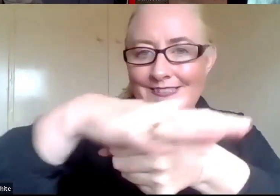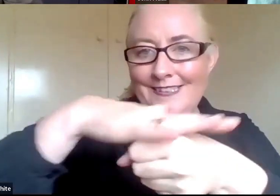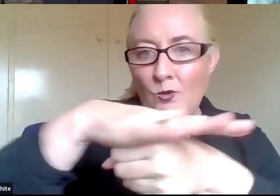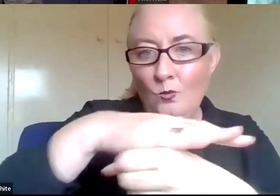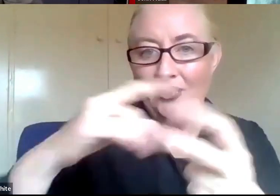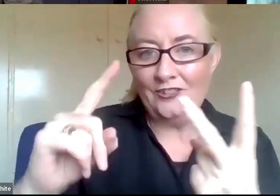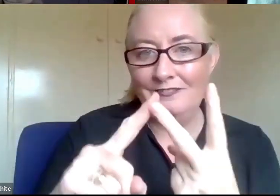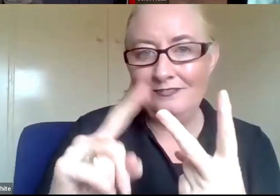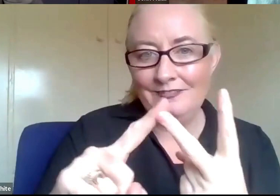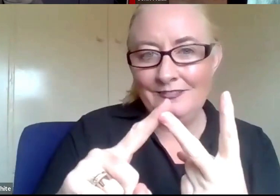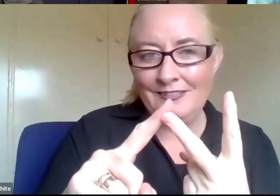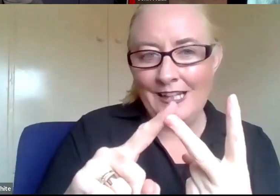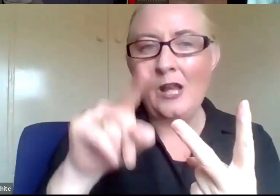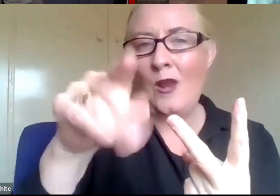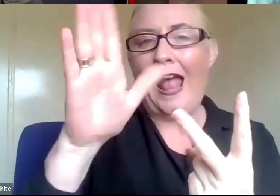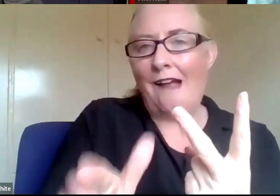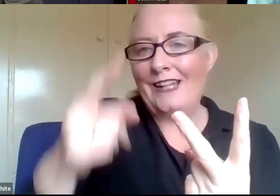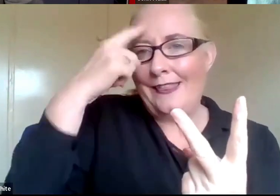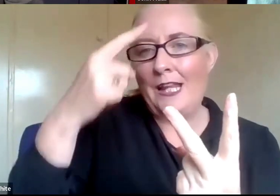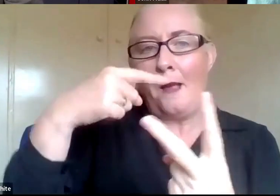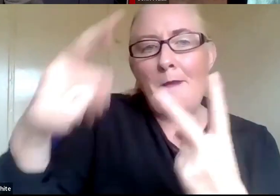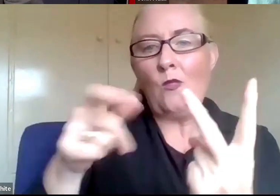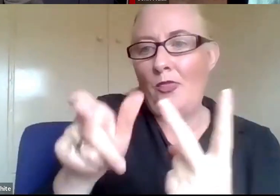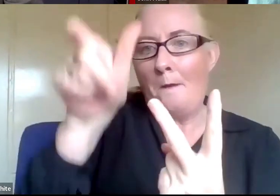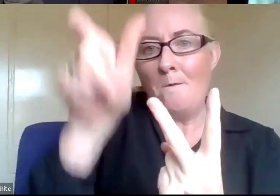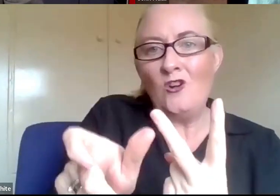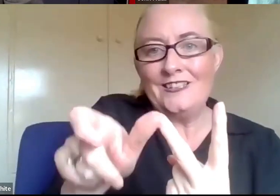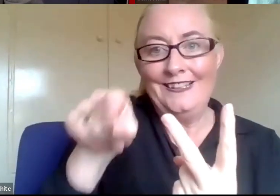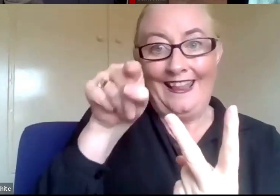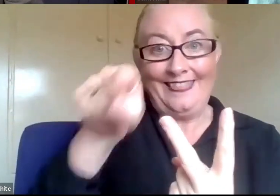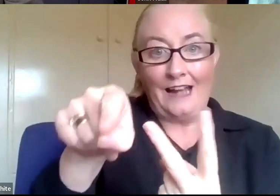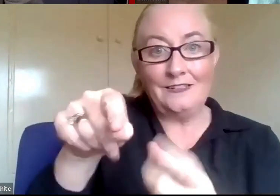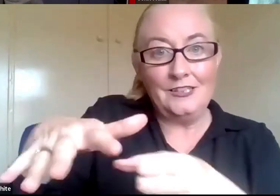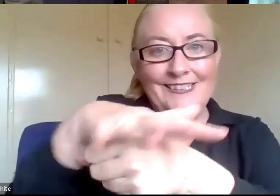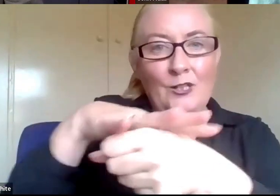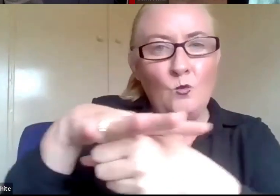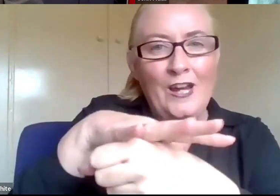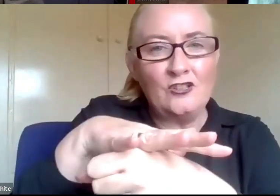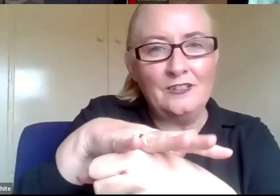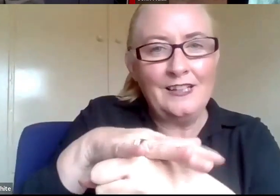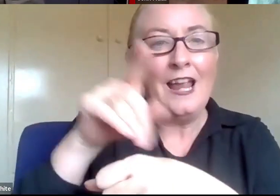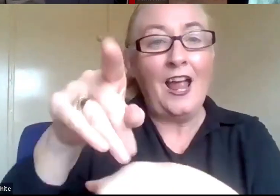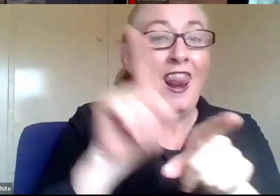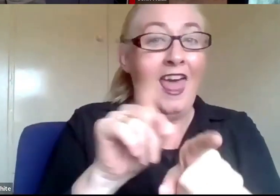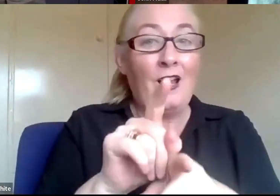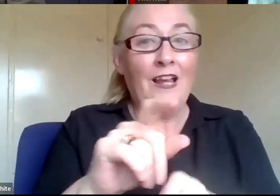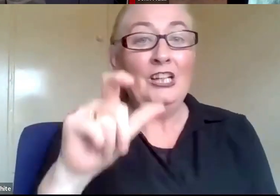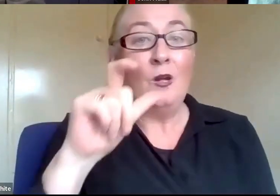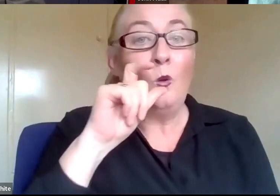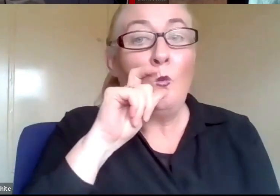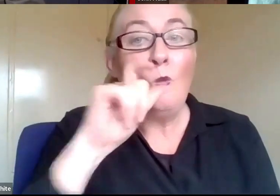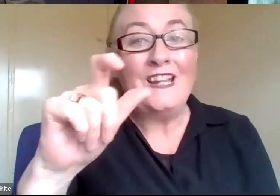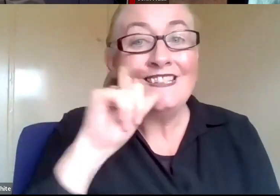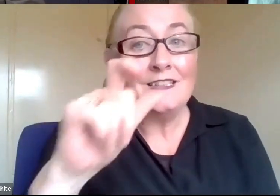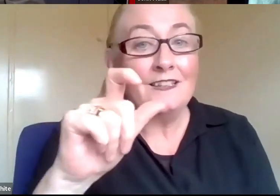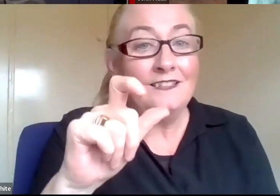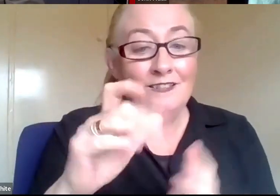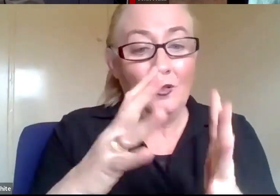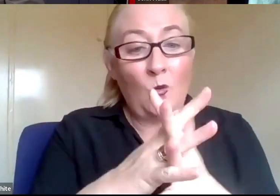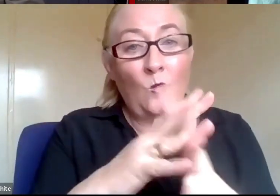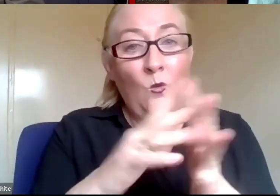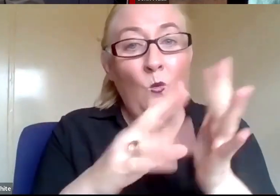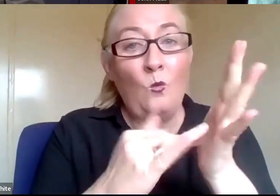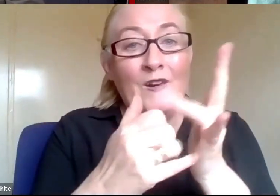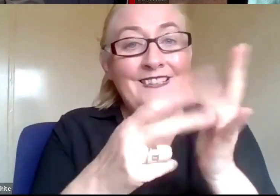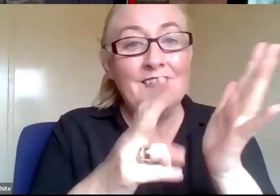another situation and they won't. Winston Churchill, great leader in wartime, not so good in